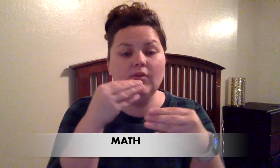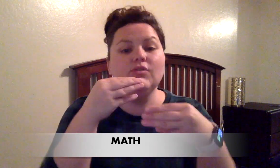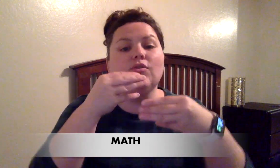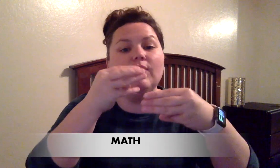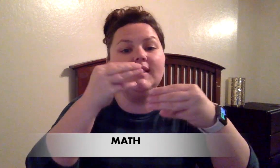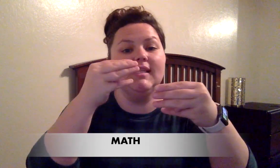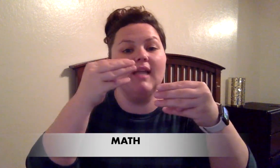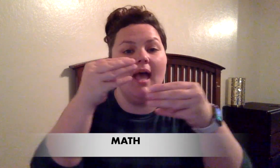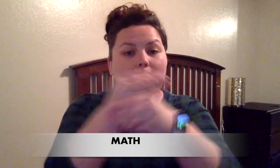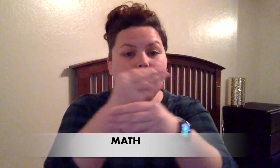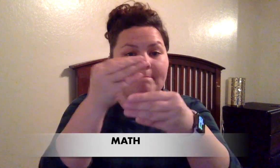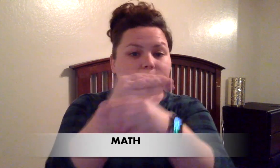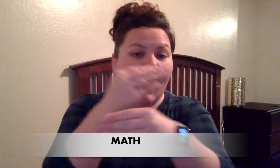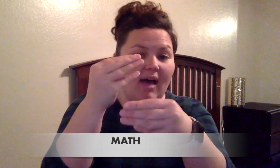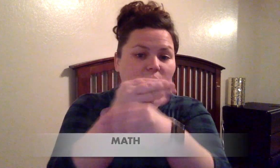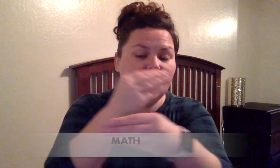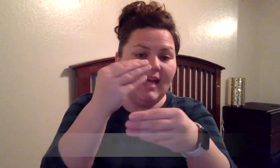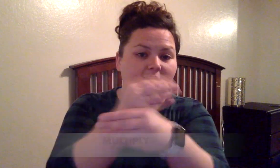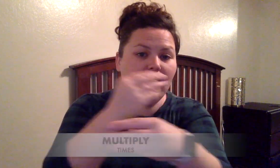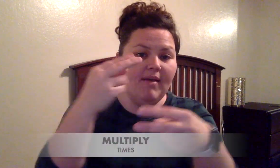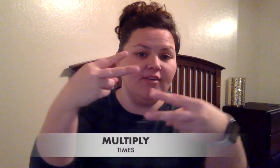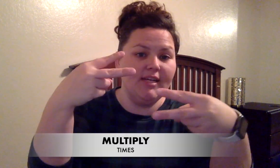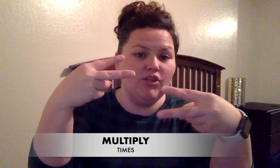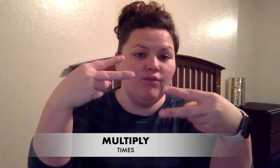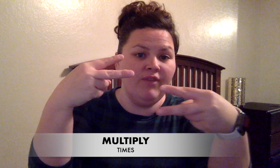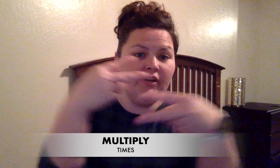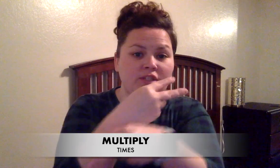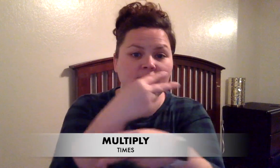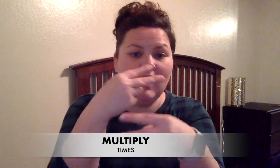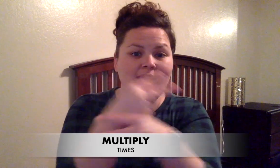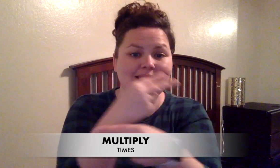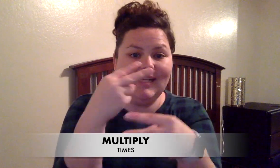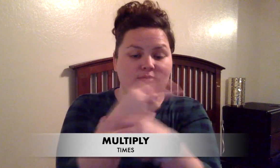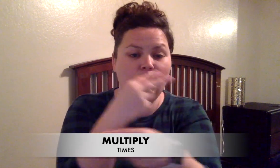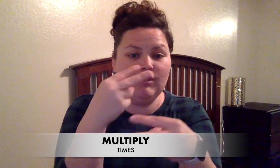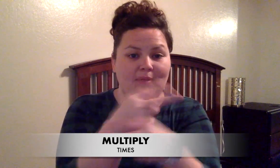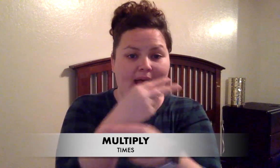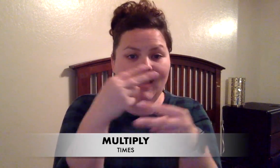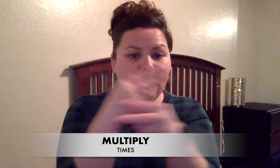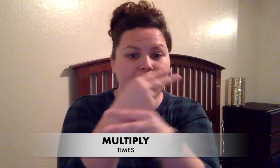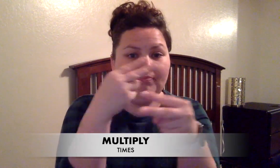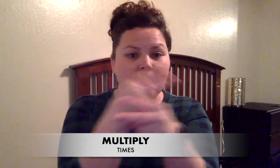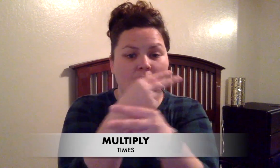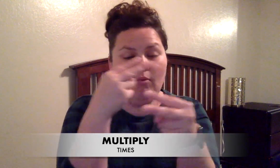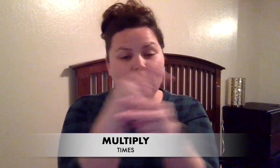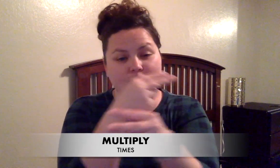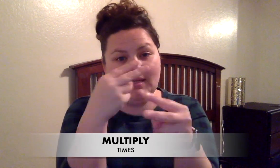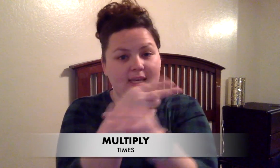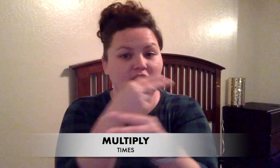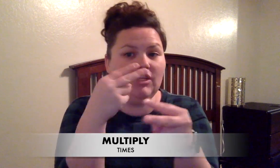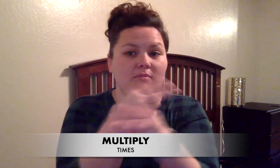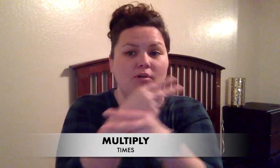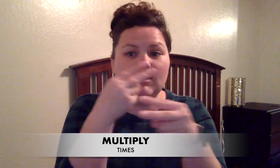So the reason math with an M, if you take two fingers, that's multiply. Multiplication,